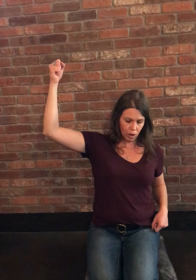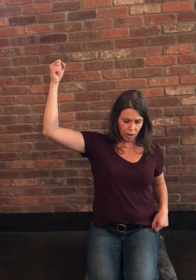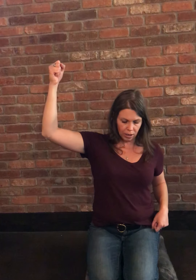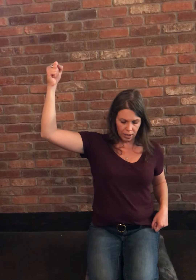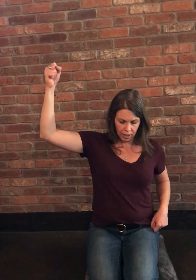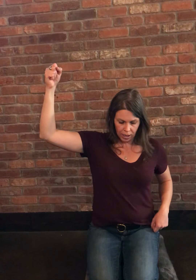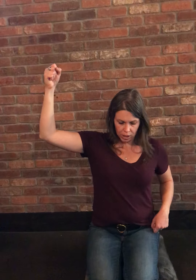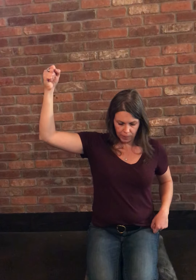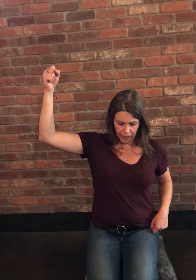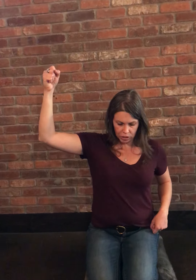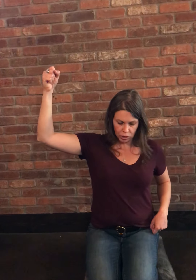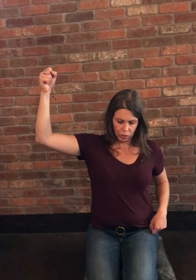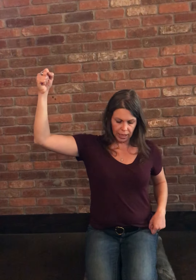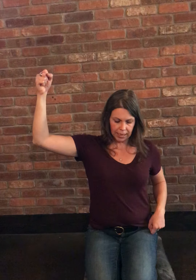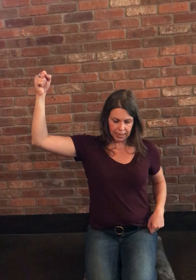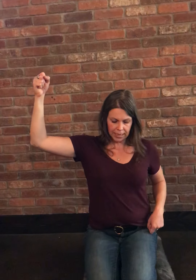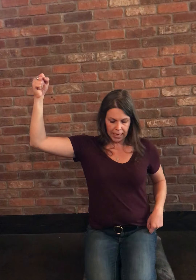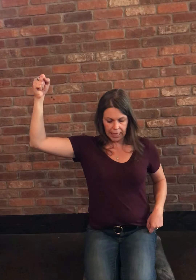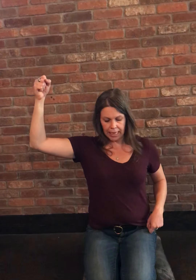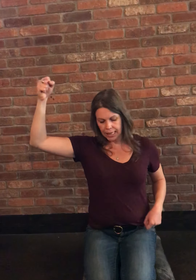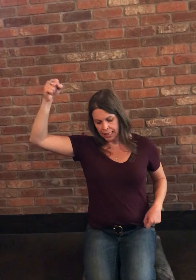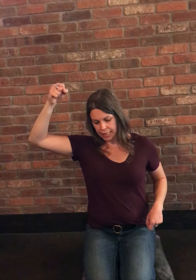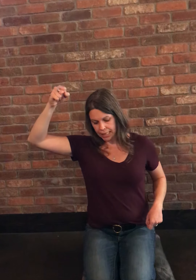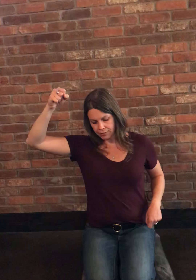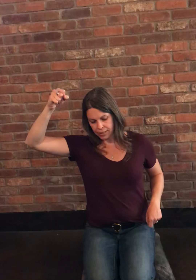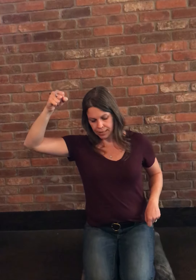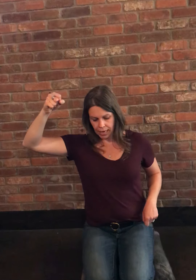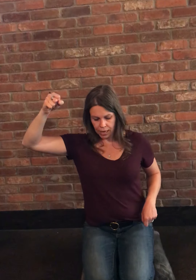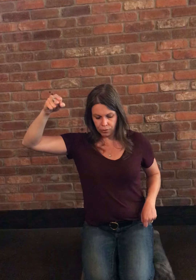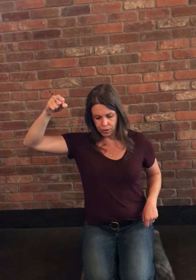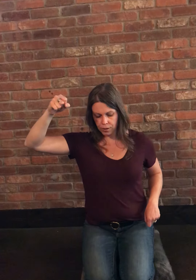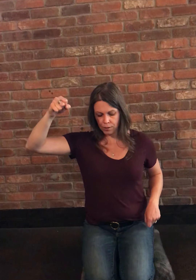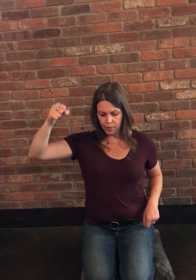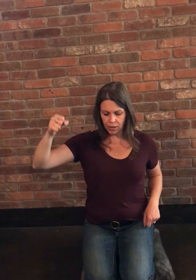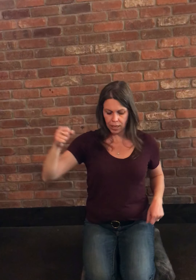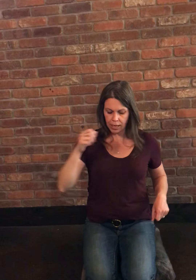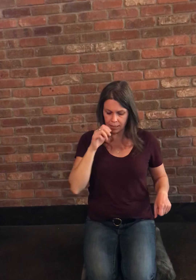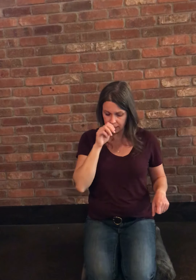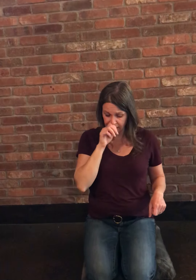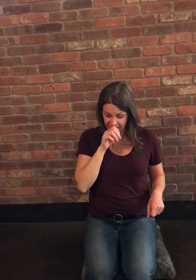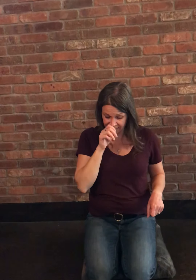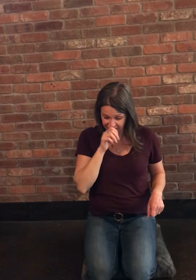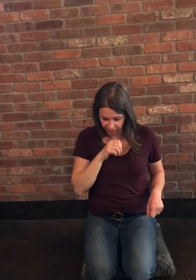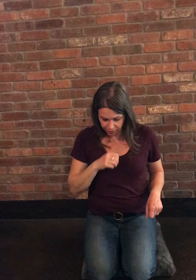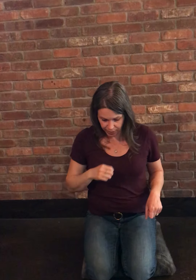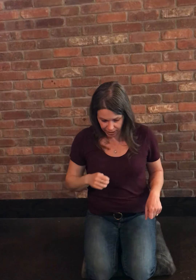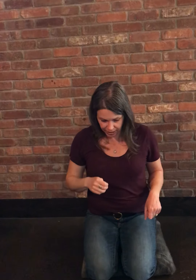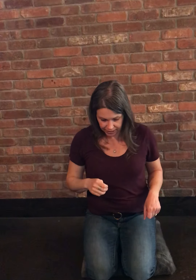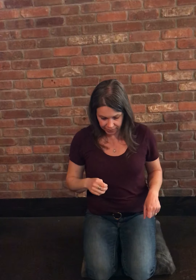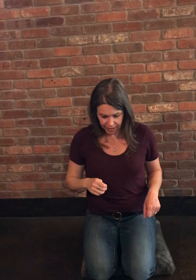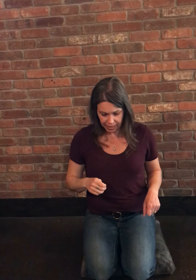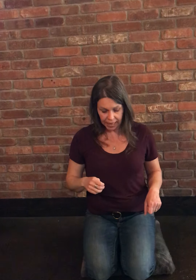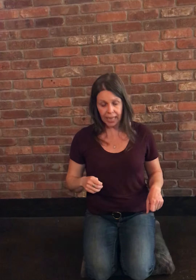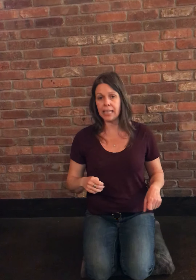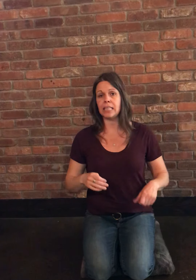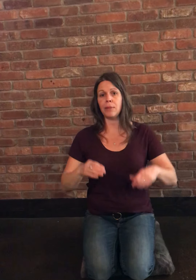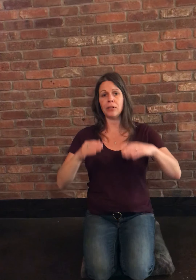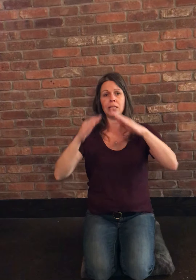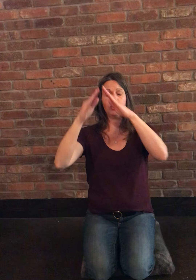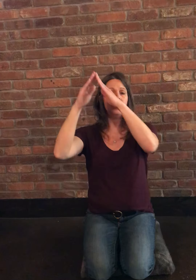sword. Japan's shoguns. Incas of South America. The Incas of South America lived in the Andes Mountains. So you're